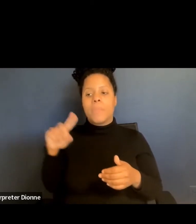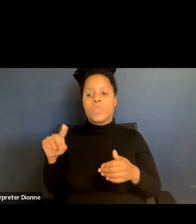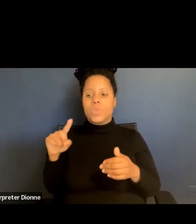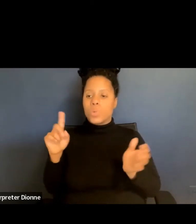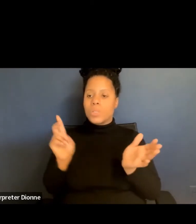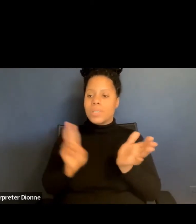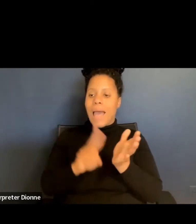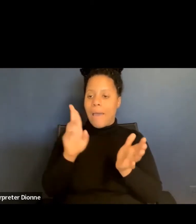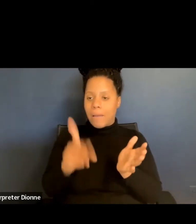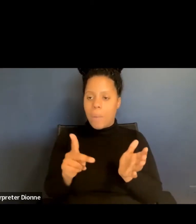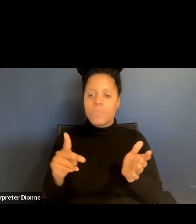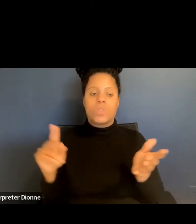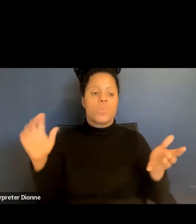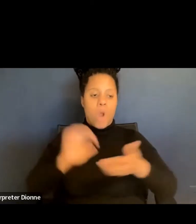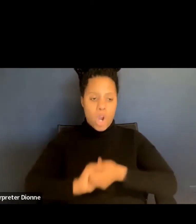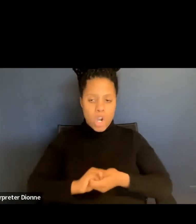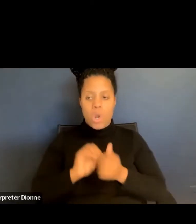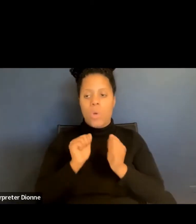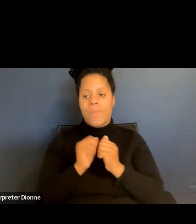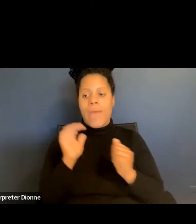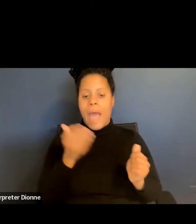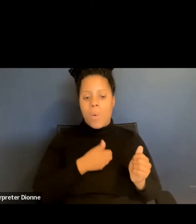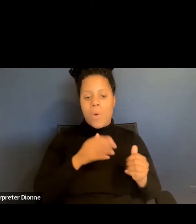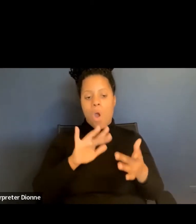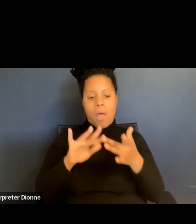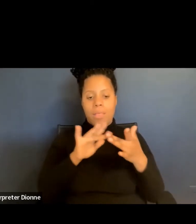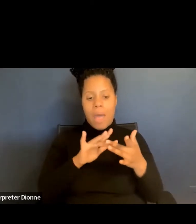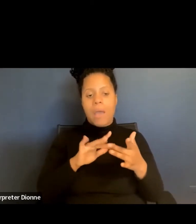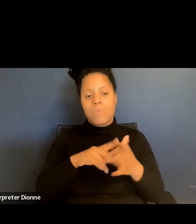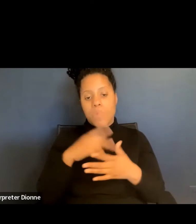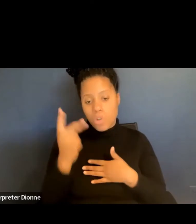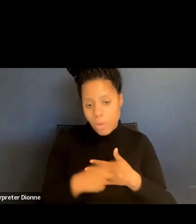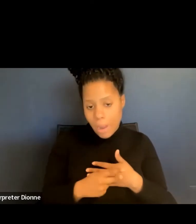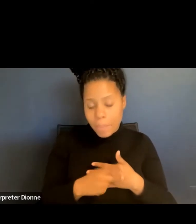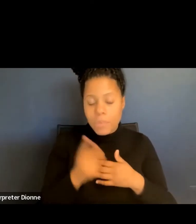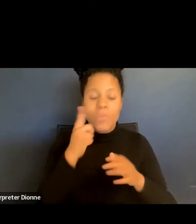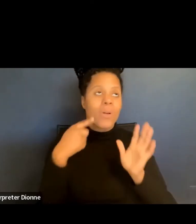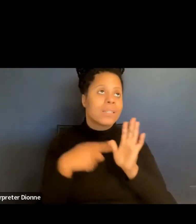to newly start participating. So in the circumstance that you